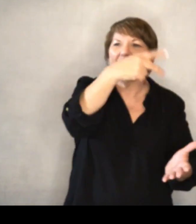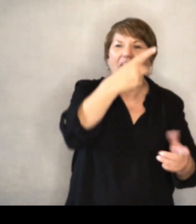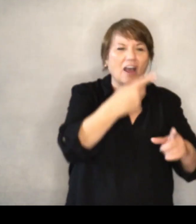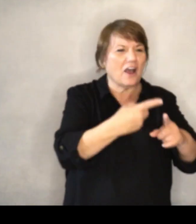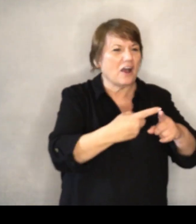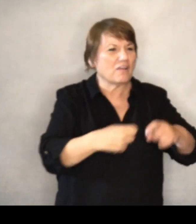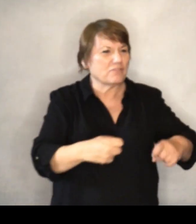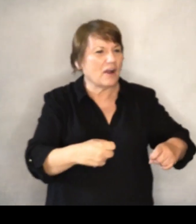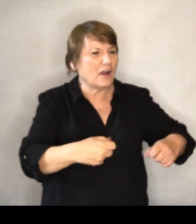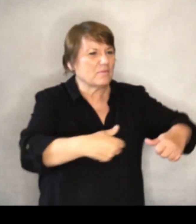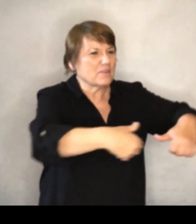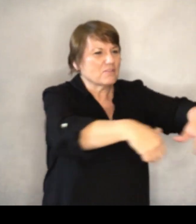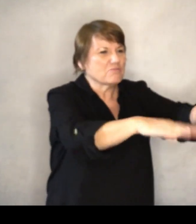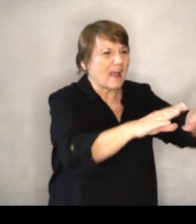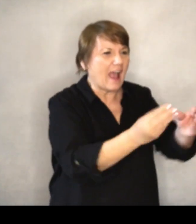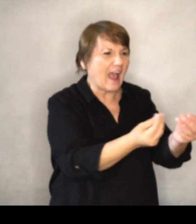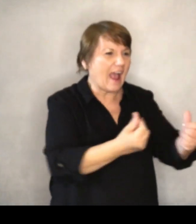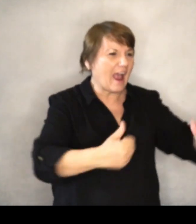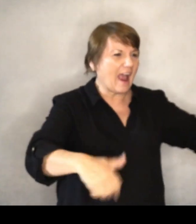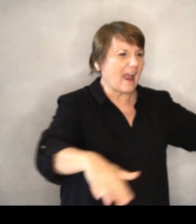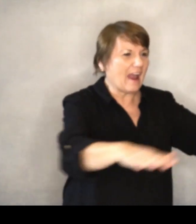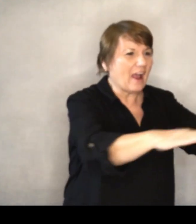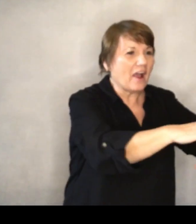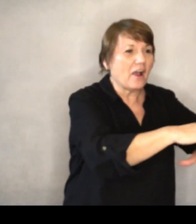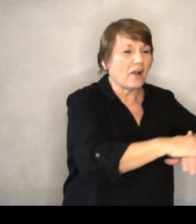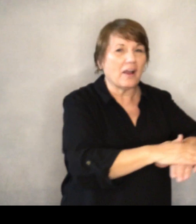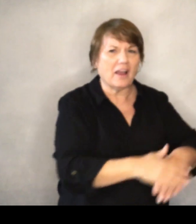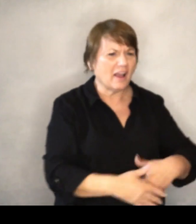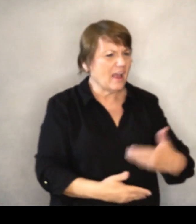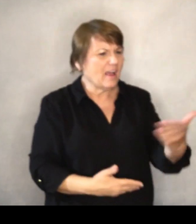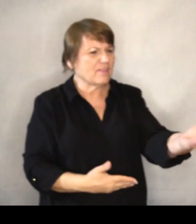of the ground. There ain't no